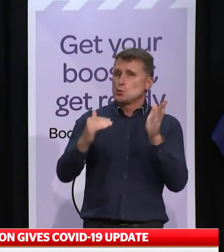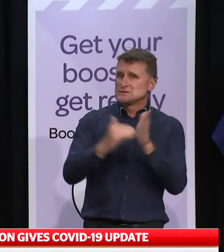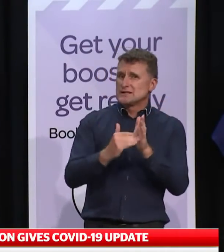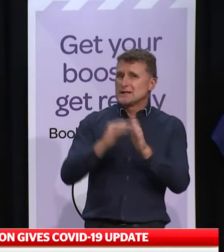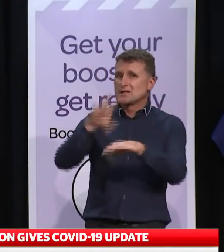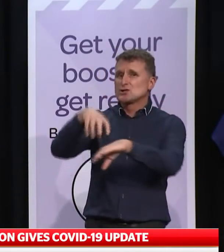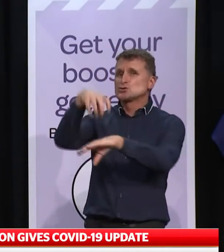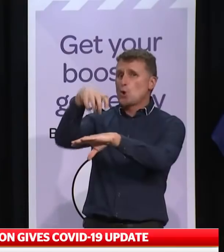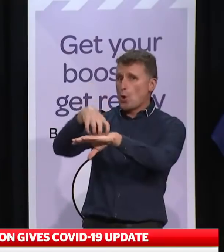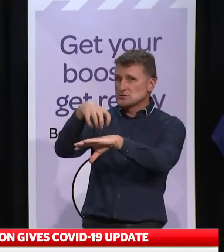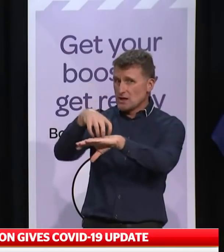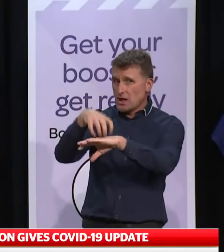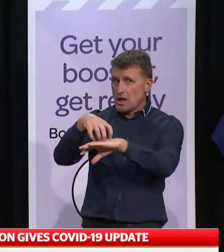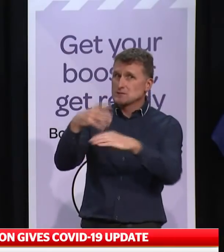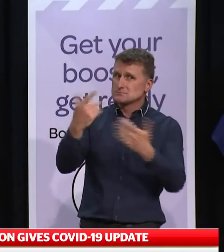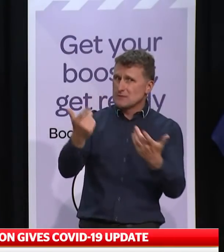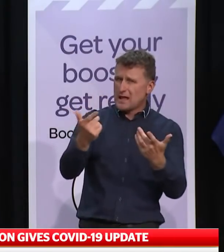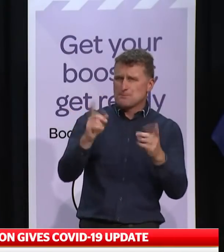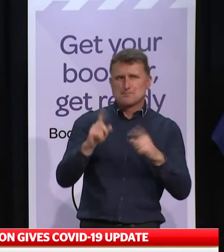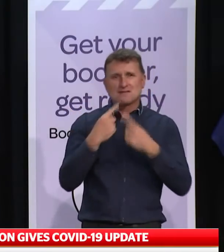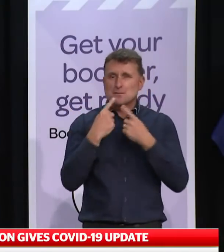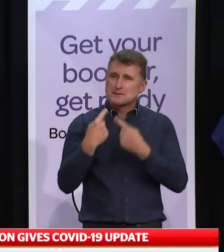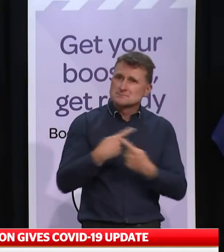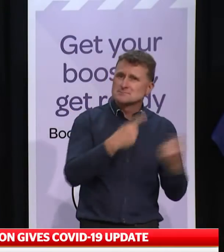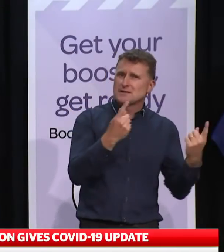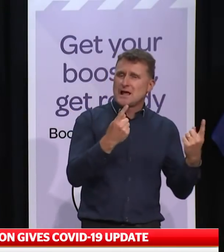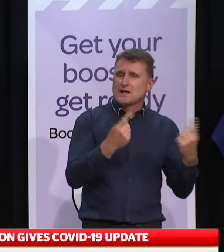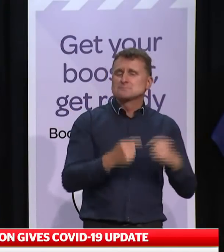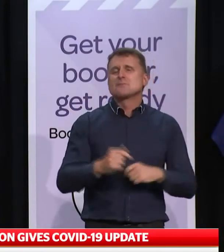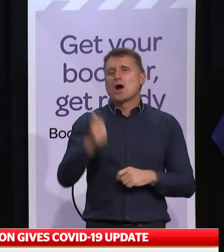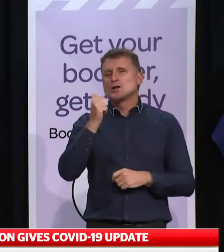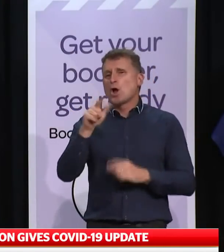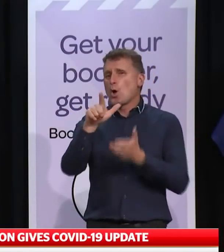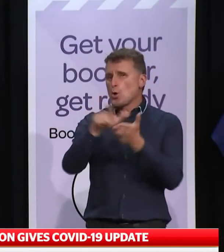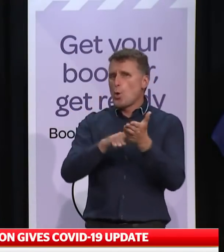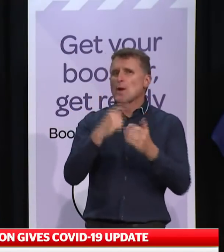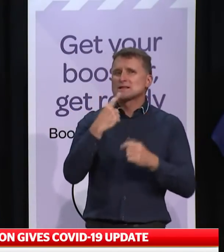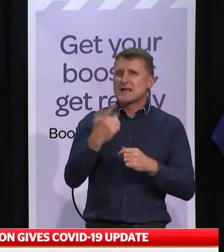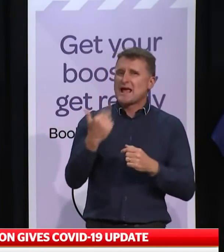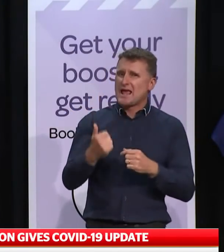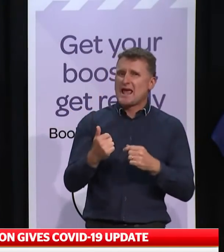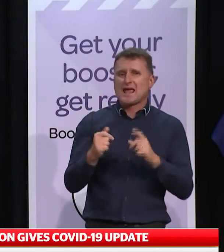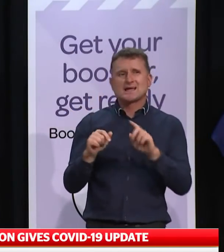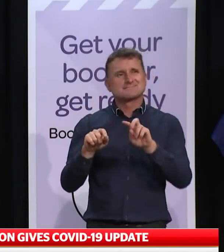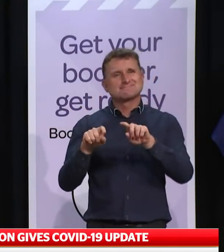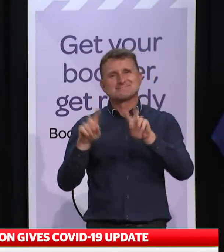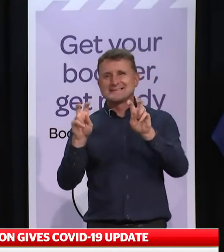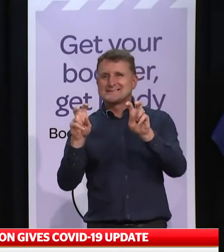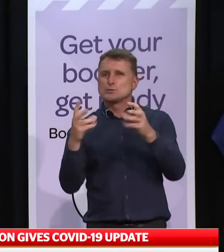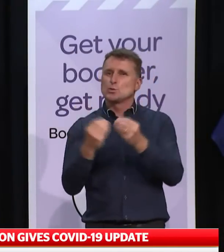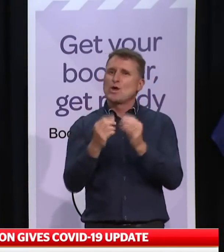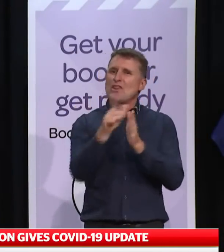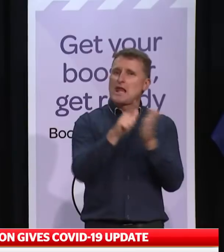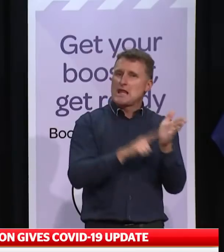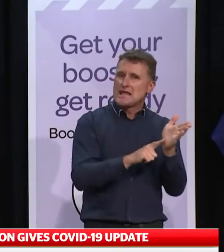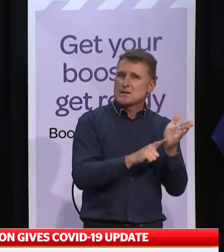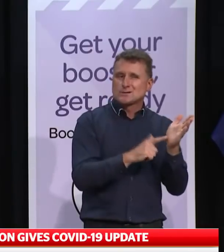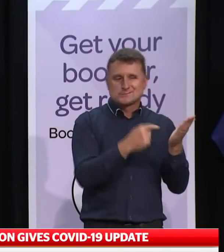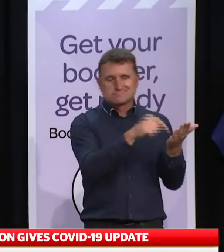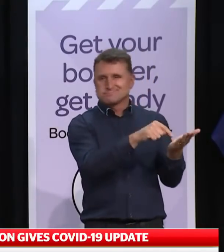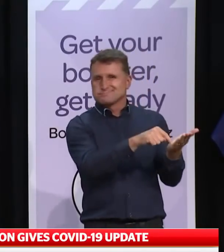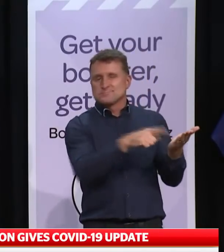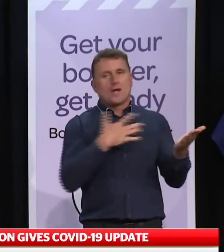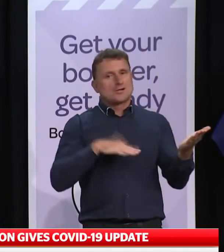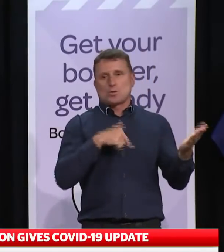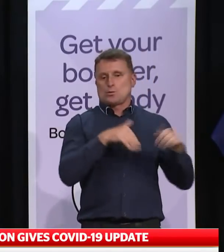to do so? I note that Ms Bellis and her lawyer say that they're considering legal action on that matter, so I'm not going to get myself involved in that.